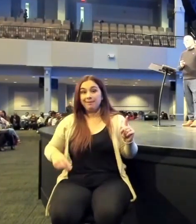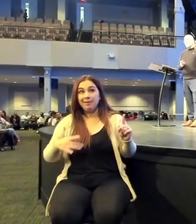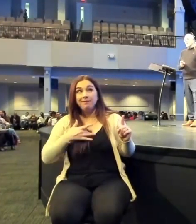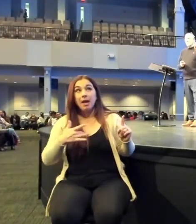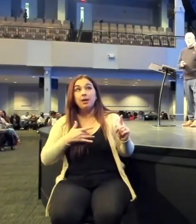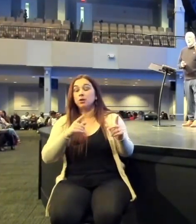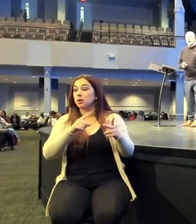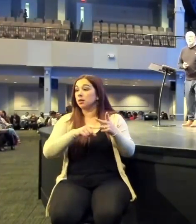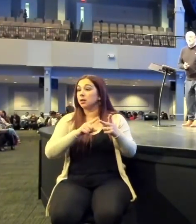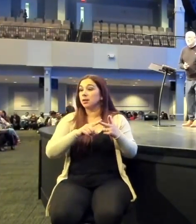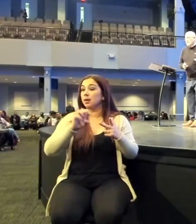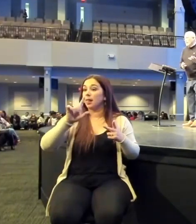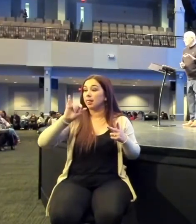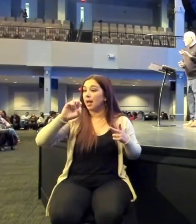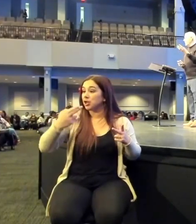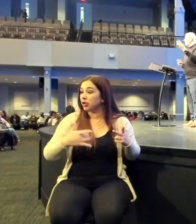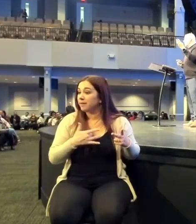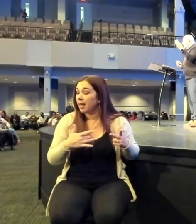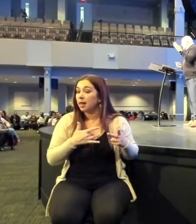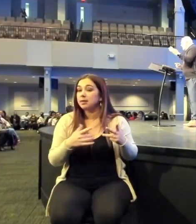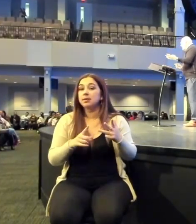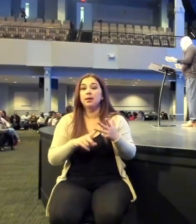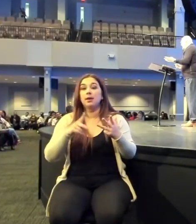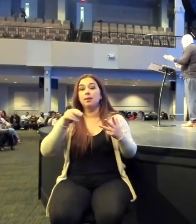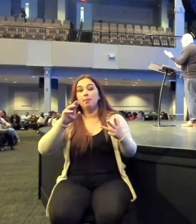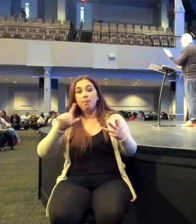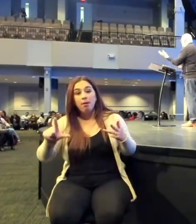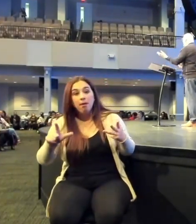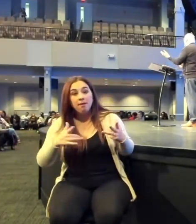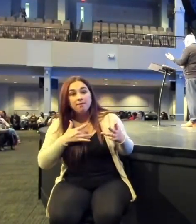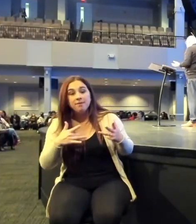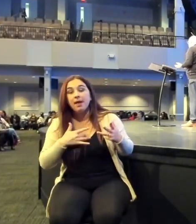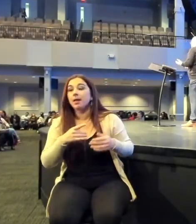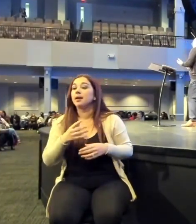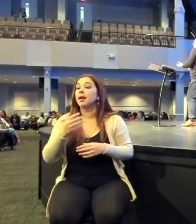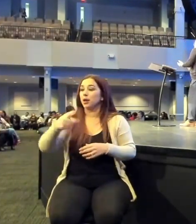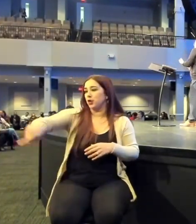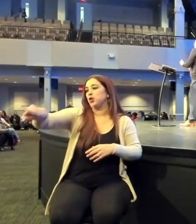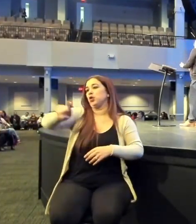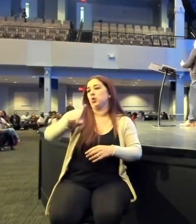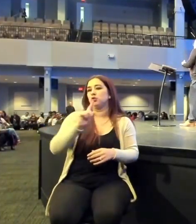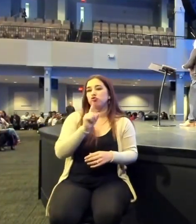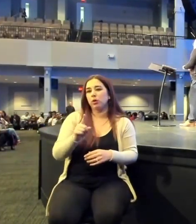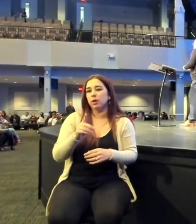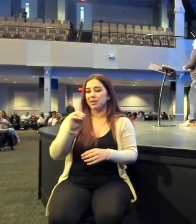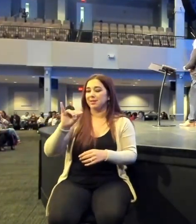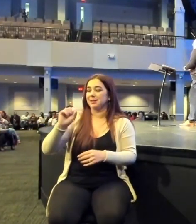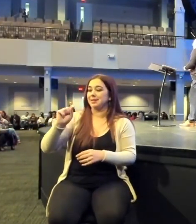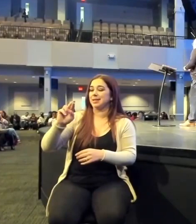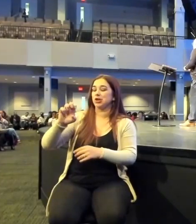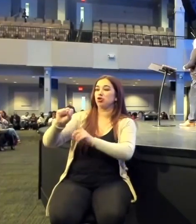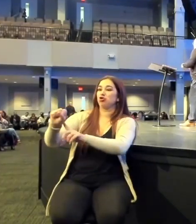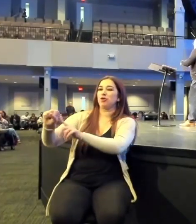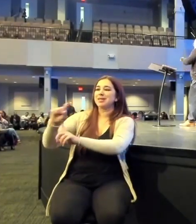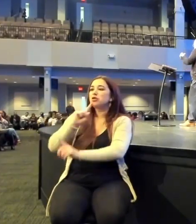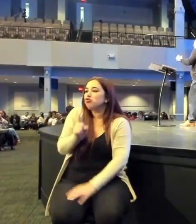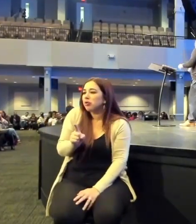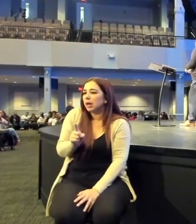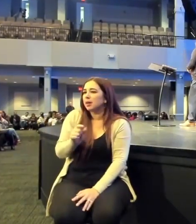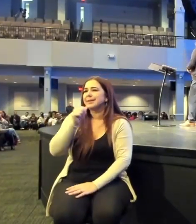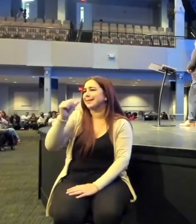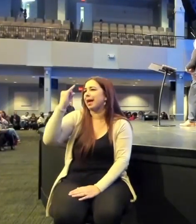was real for Elijah. It was real for Paul. It's real for you and me as well. Distress is not something that